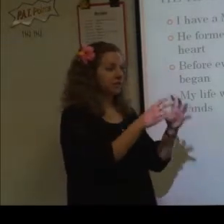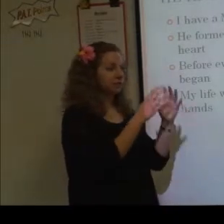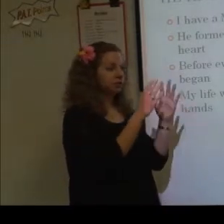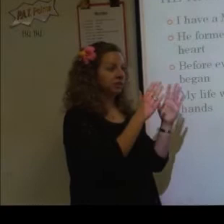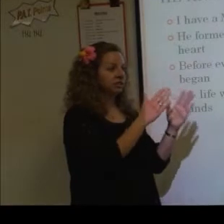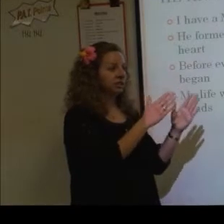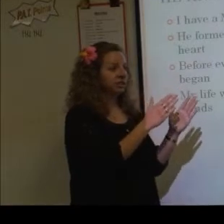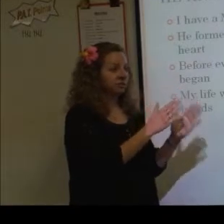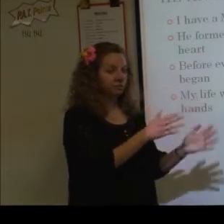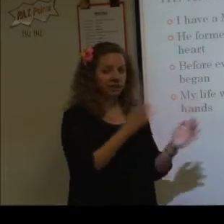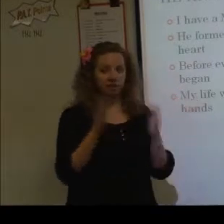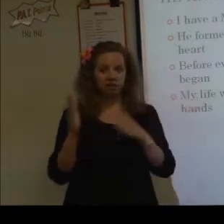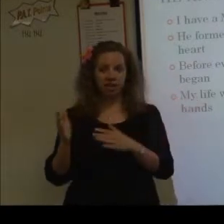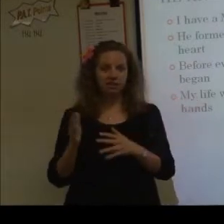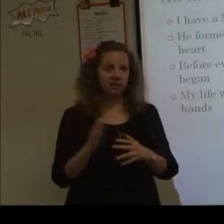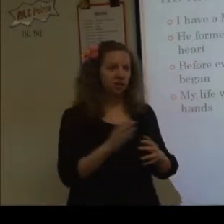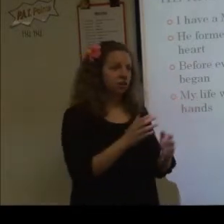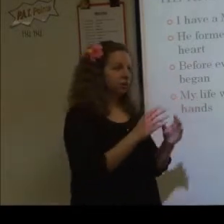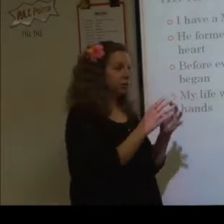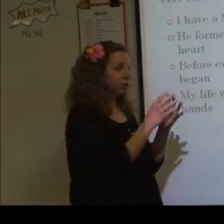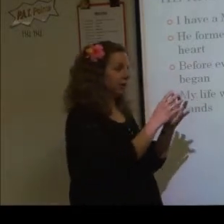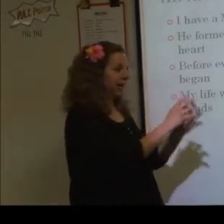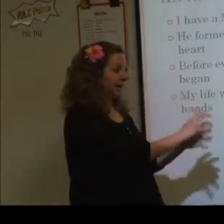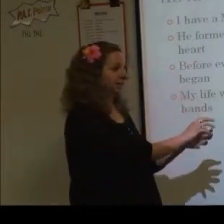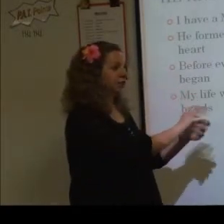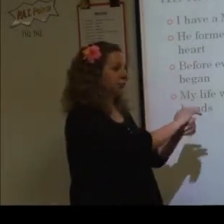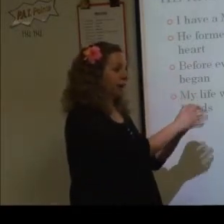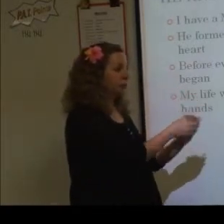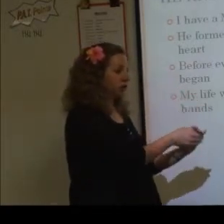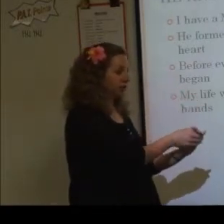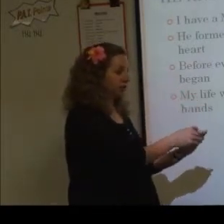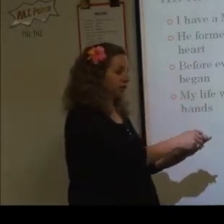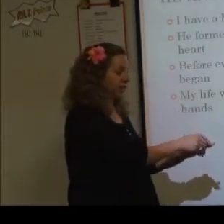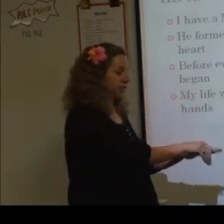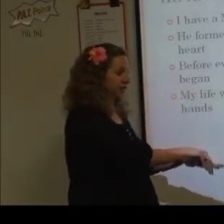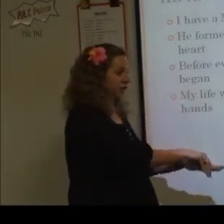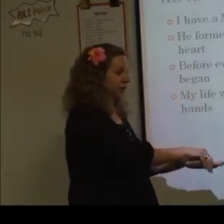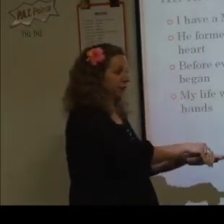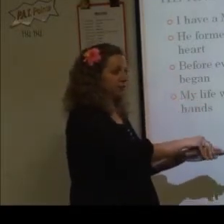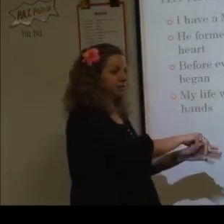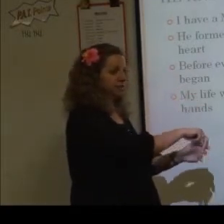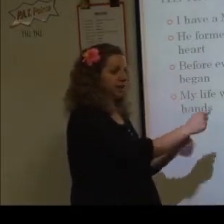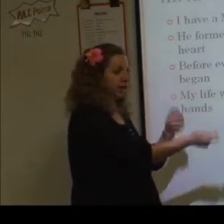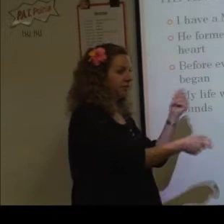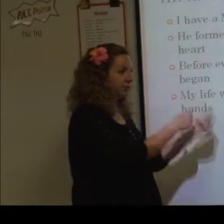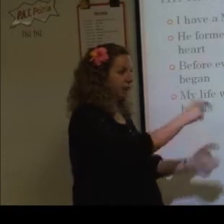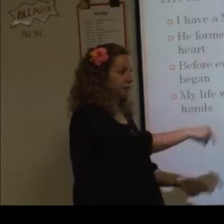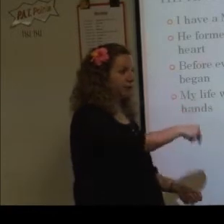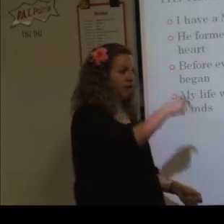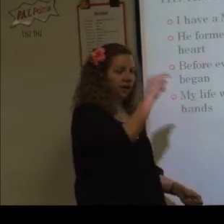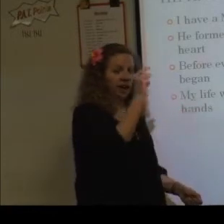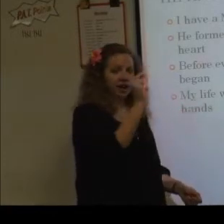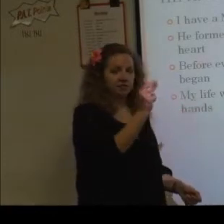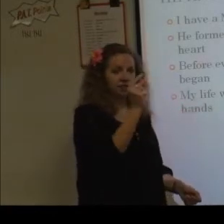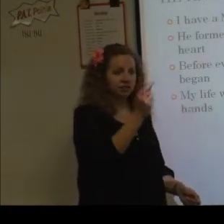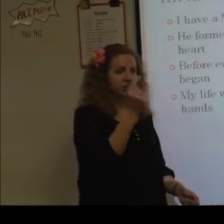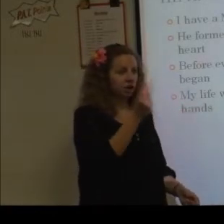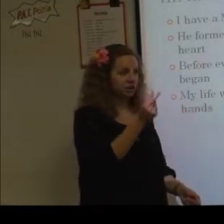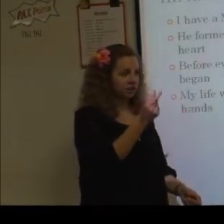say I'm translating from English to ASL. So it has a wrapper on it that's English. I'm going to take off the wrapper. I have just the